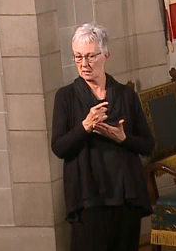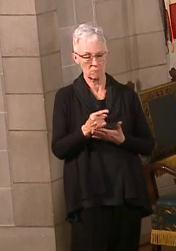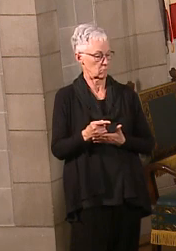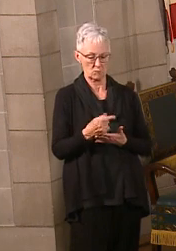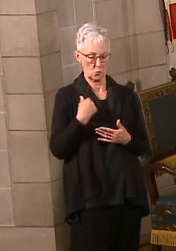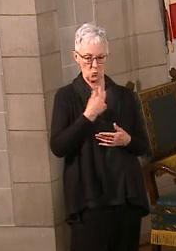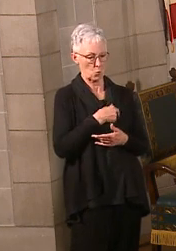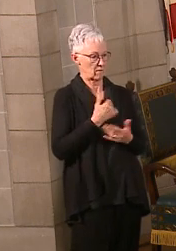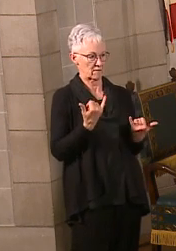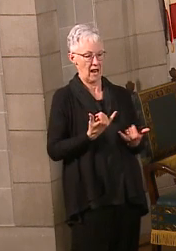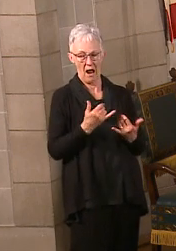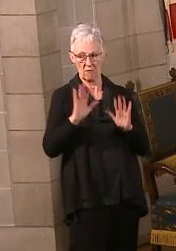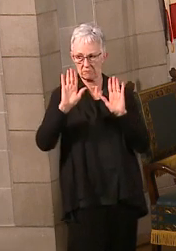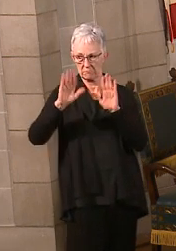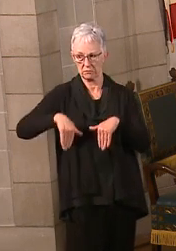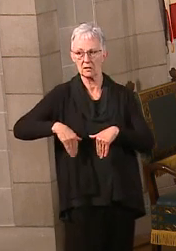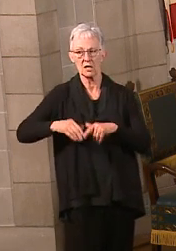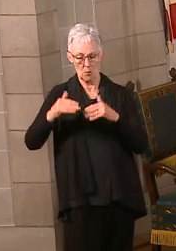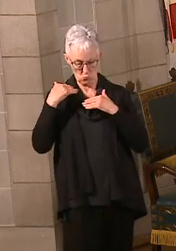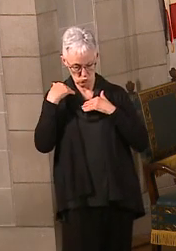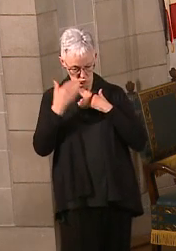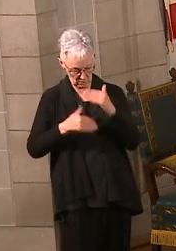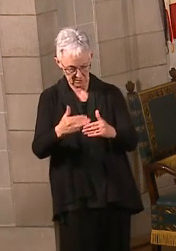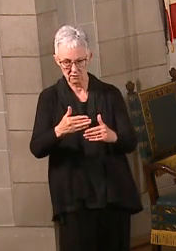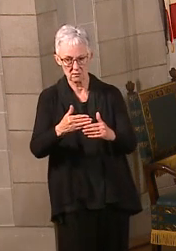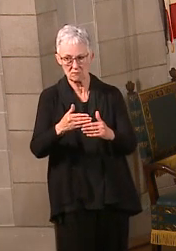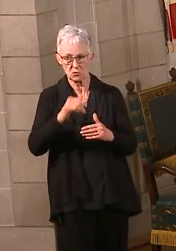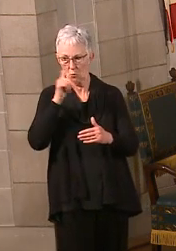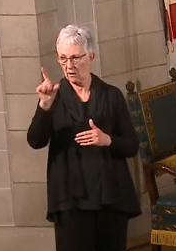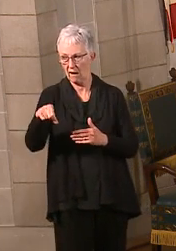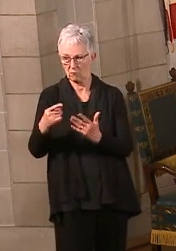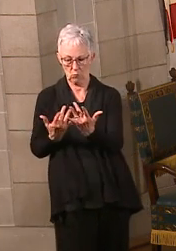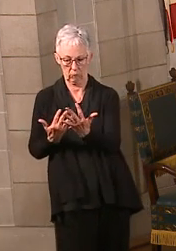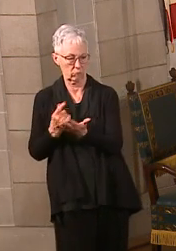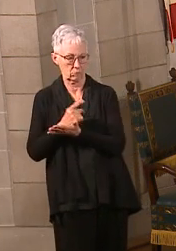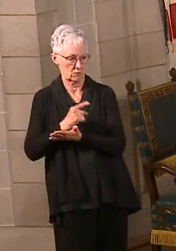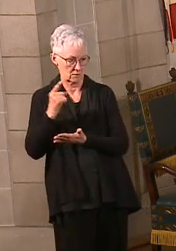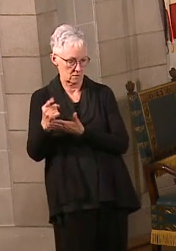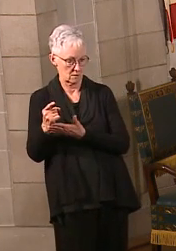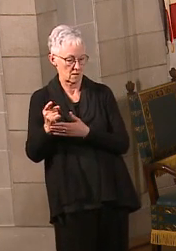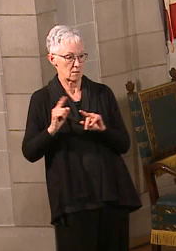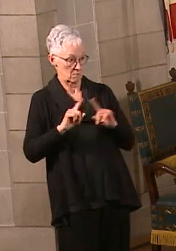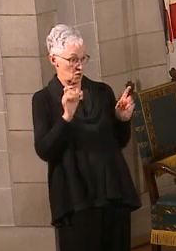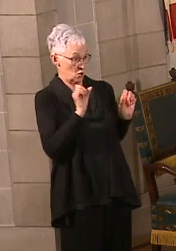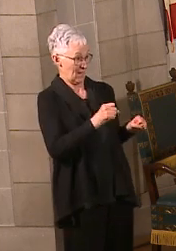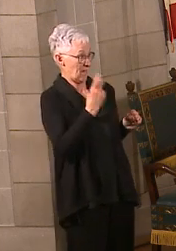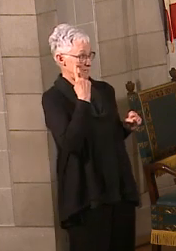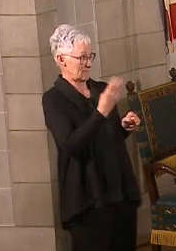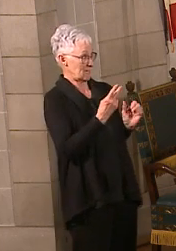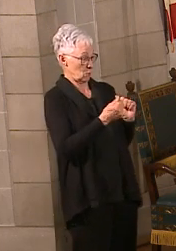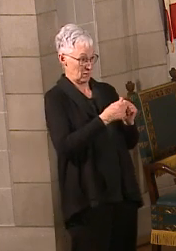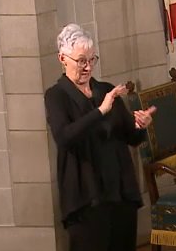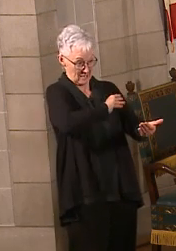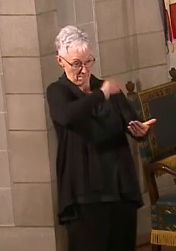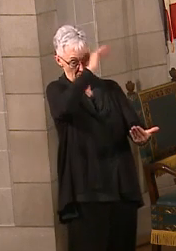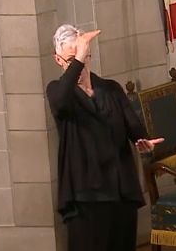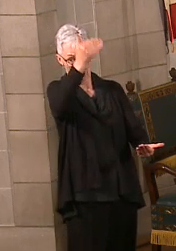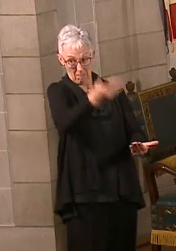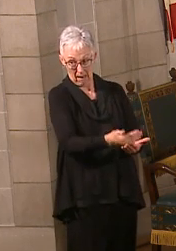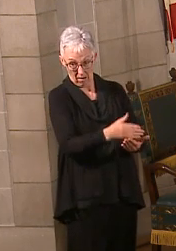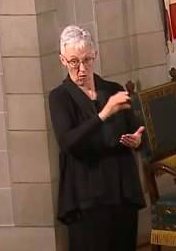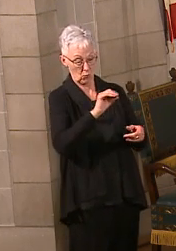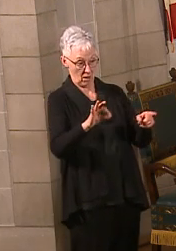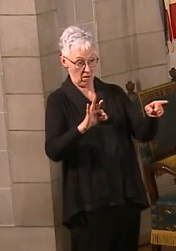and everything. So now it's really about just getting it processed. But again, you can see with the volume of work we're getting in, it's going to be very tough to meet that